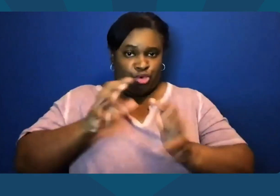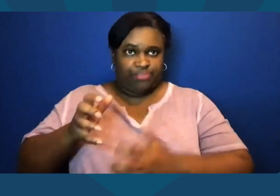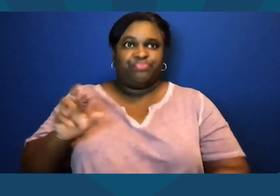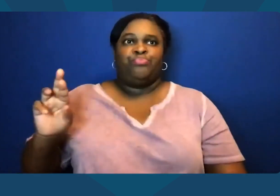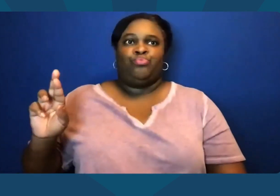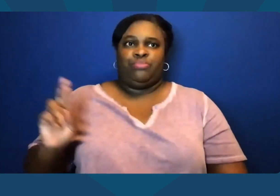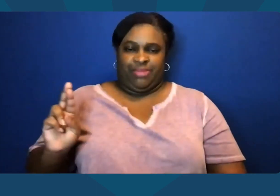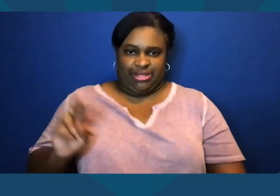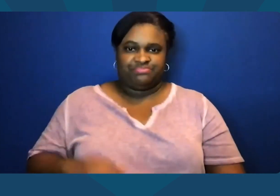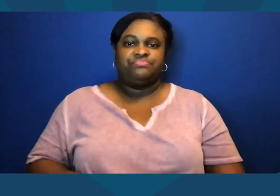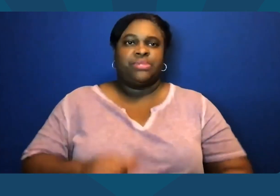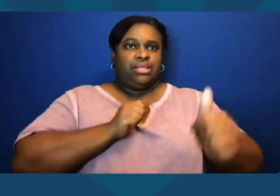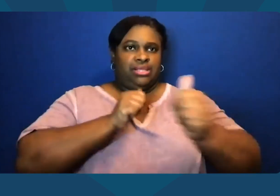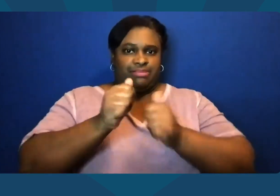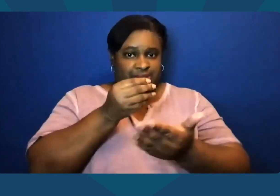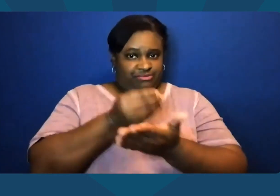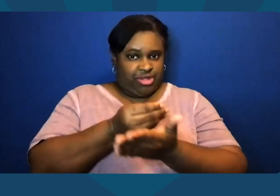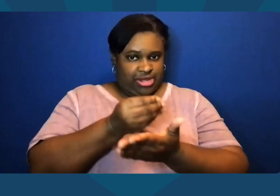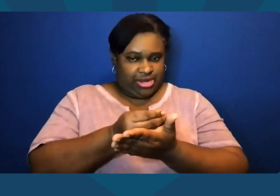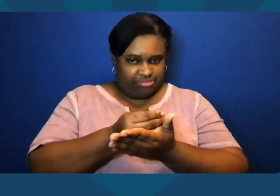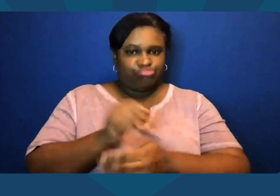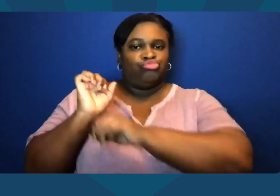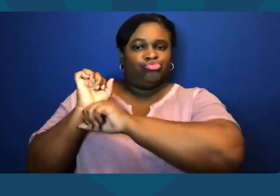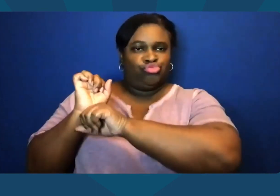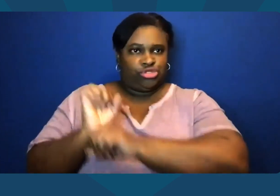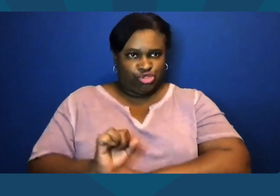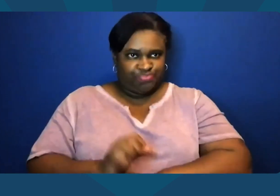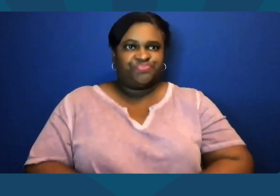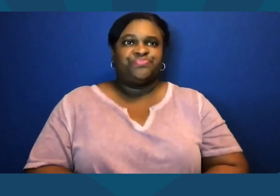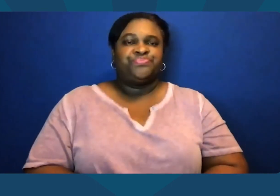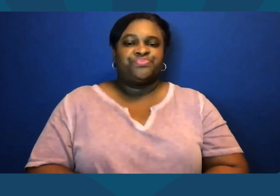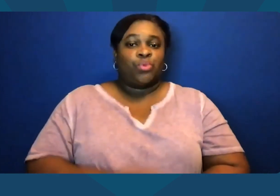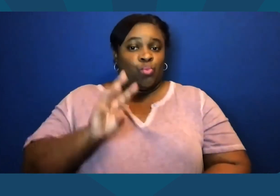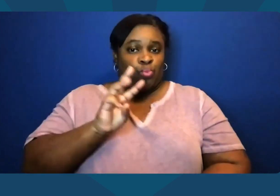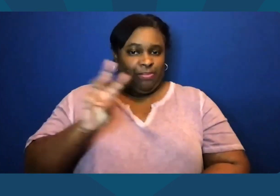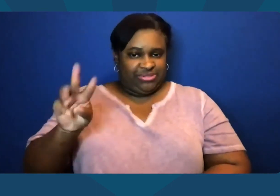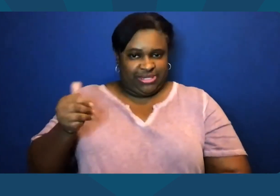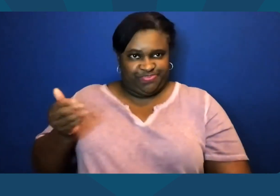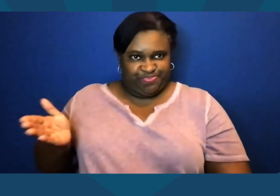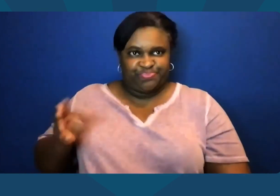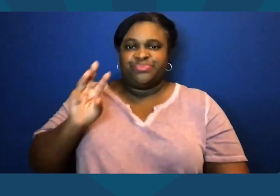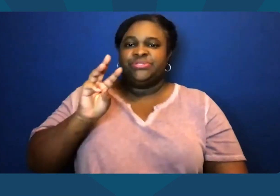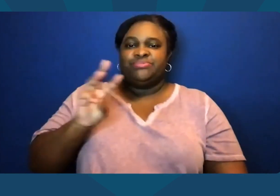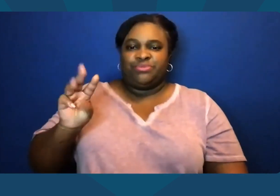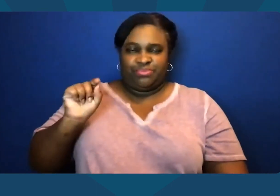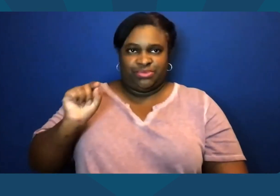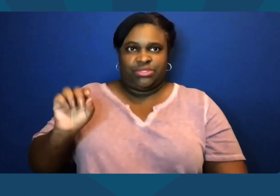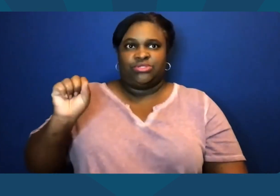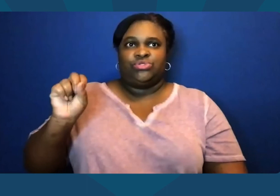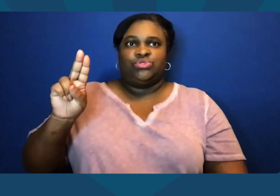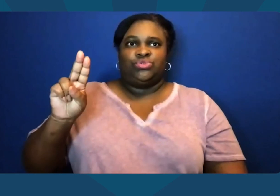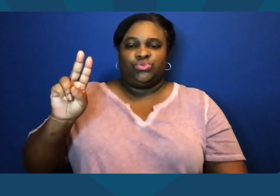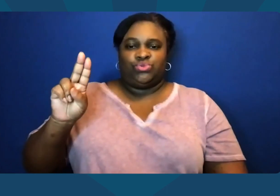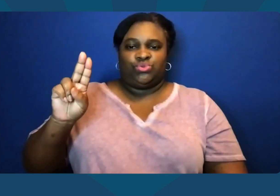Party, Republican. Campaign funding, traditional. Website,